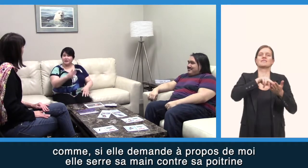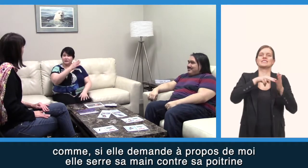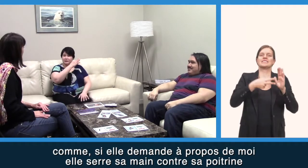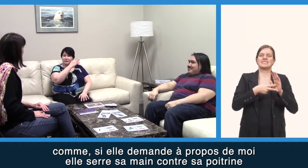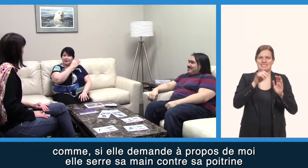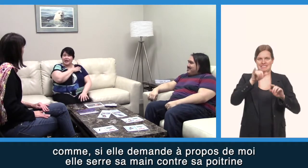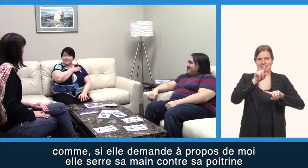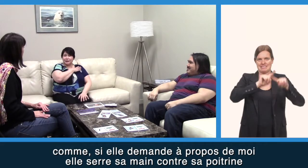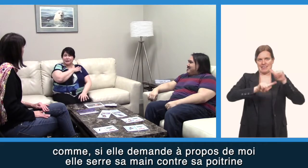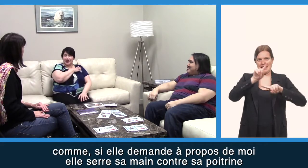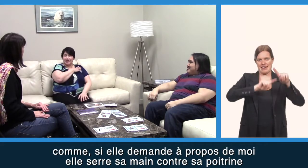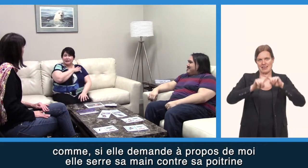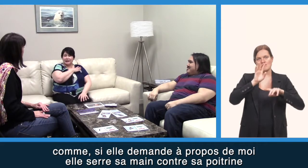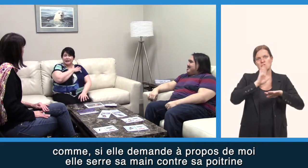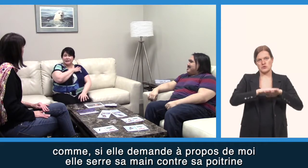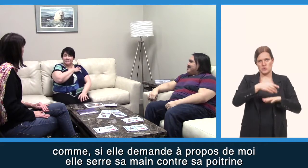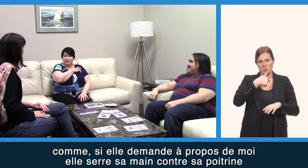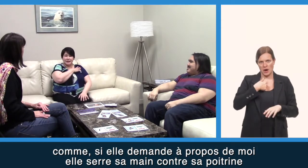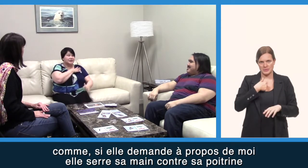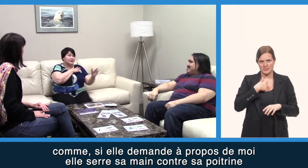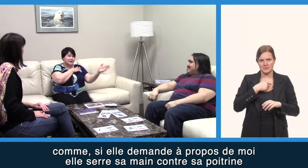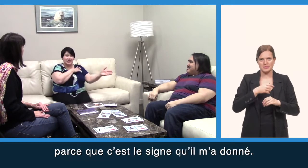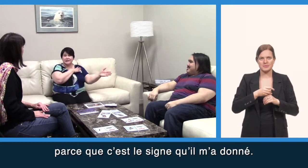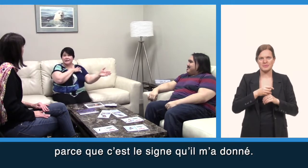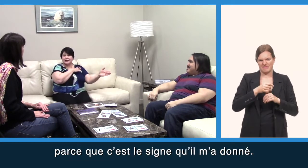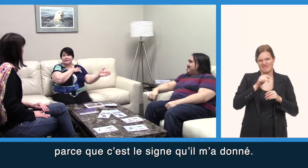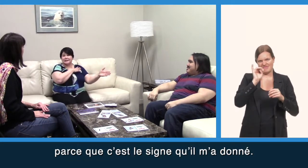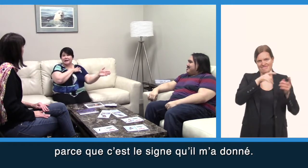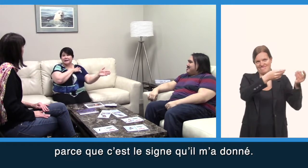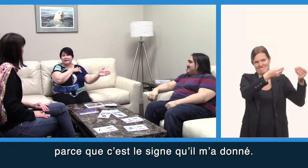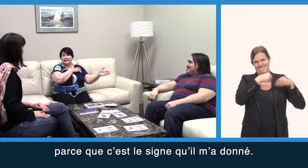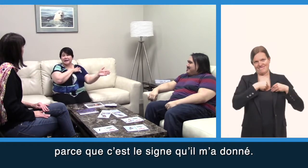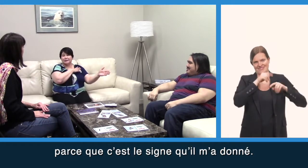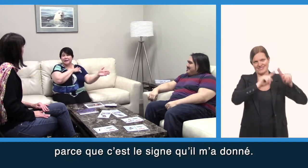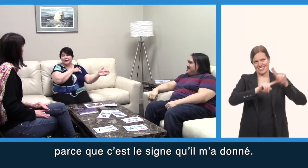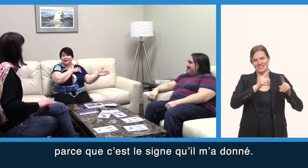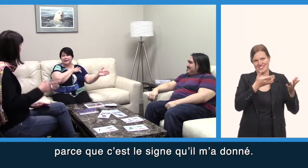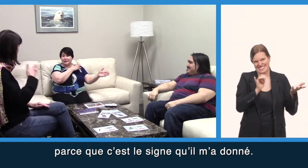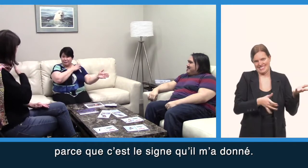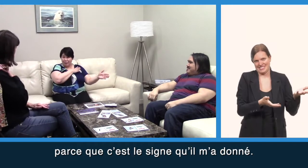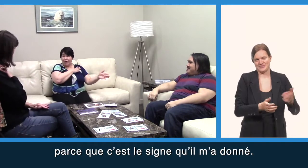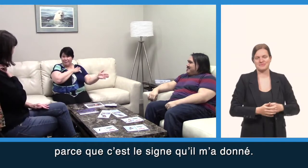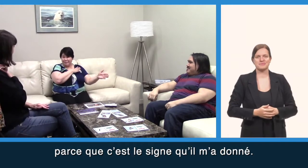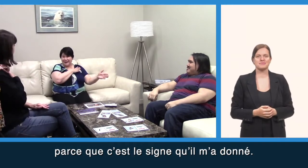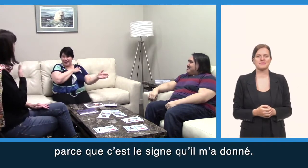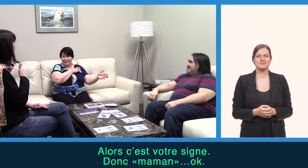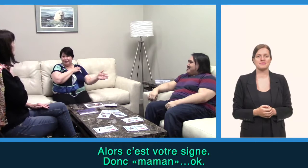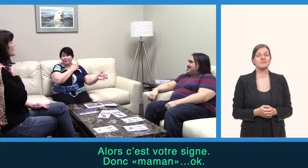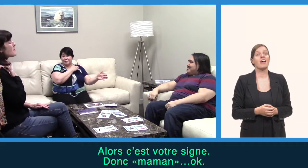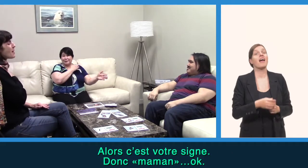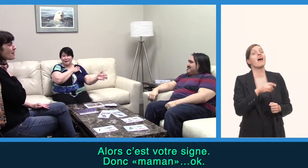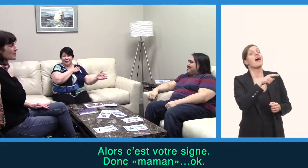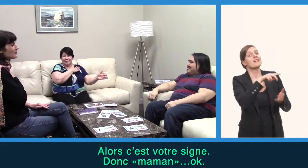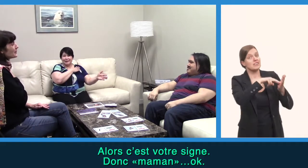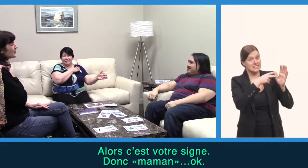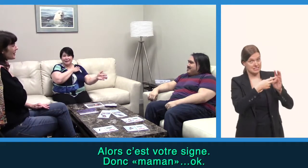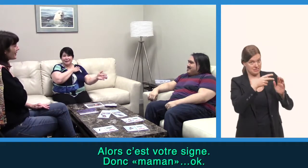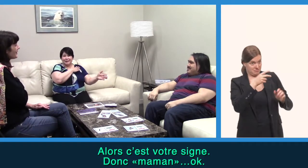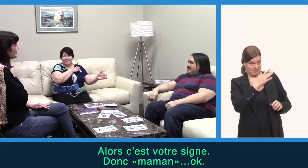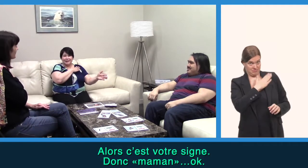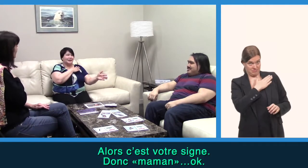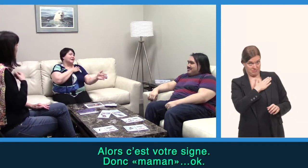Mm-hmm. she'll clasp her hand against her chest, because that's the sign he gave me. Oh, that's your Mom. sign? Yeah. Oh,